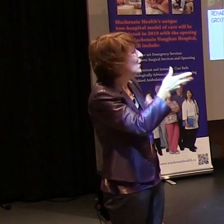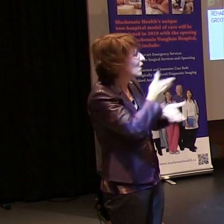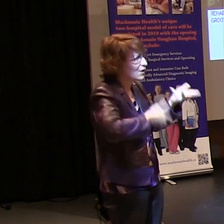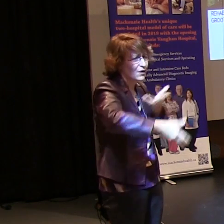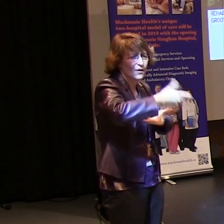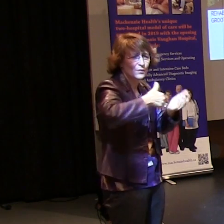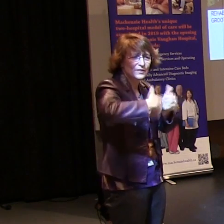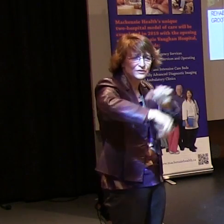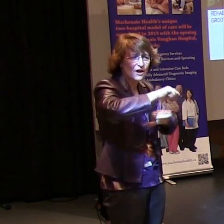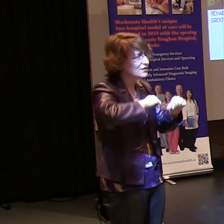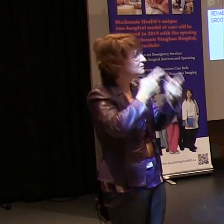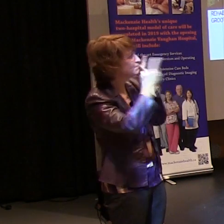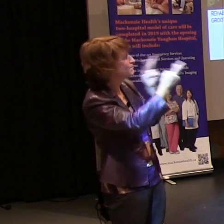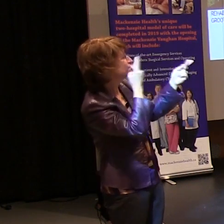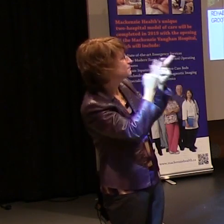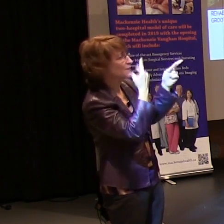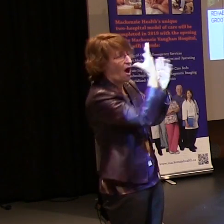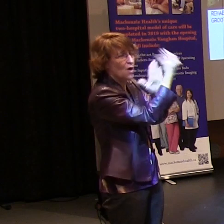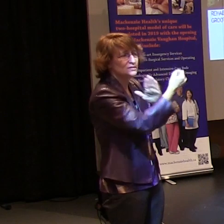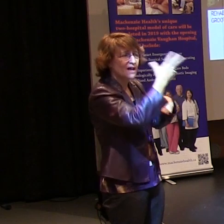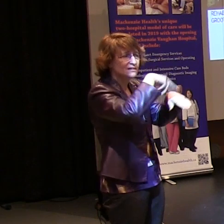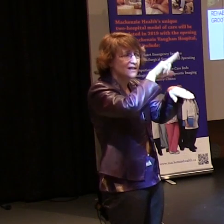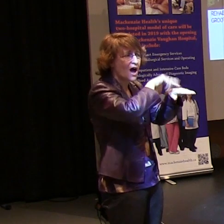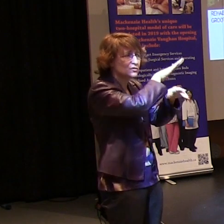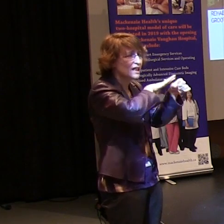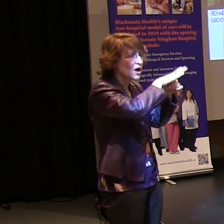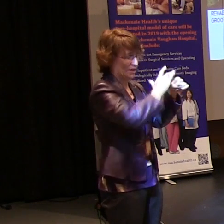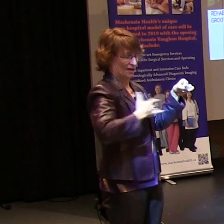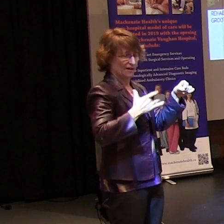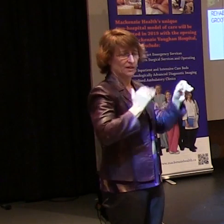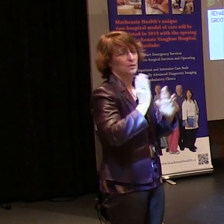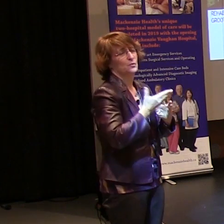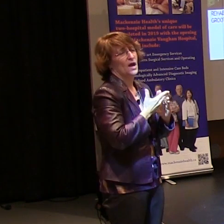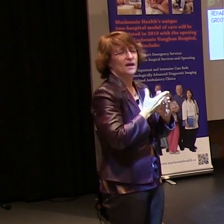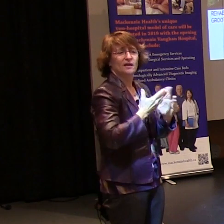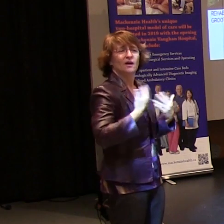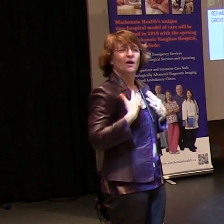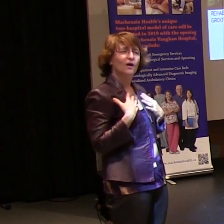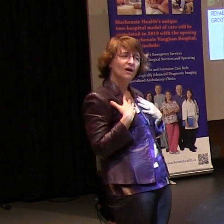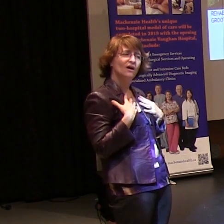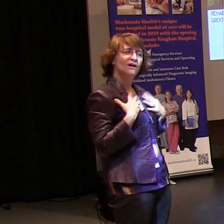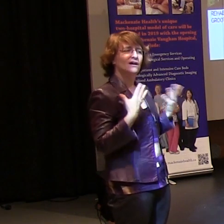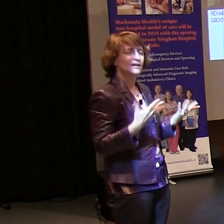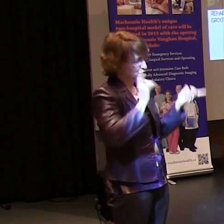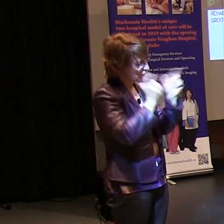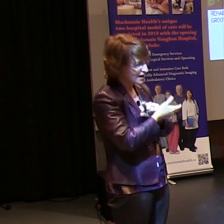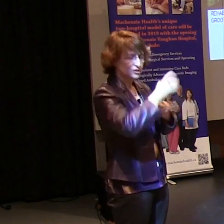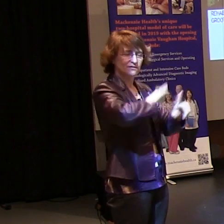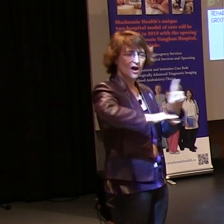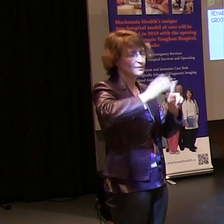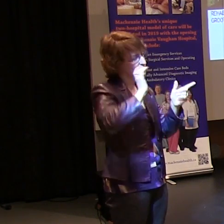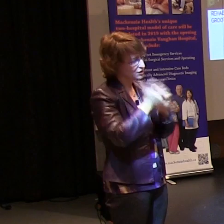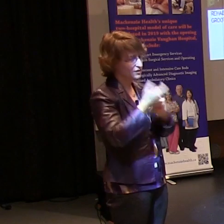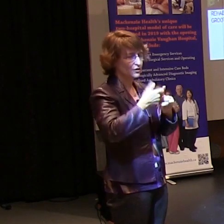interaction between in and outside, it's here. And what's the feeling to take a break an hour from the OR and to change the environment, to see the light, to